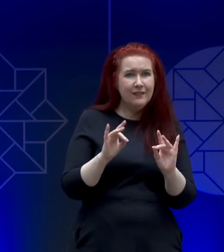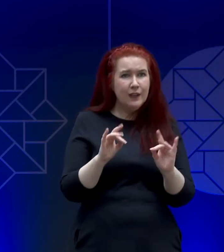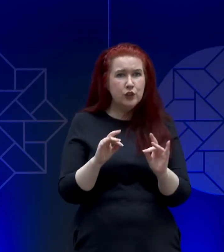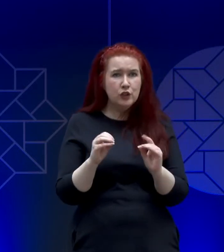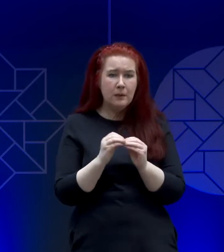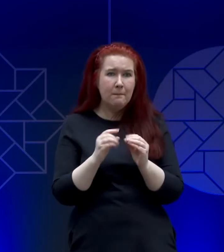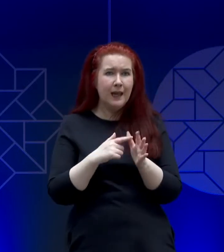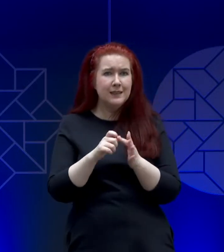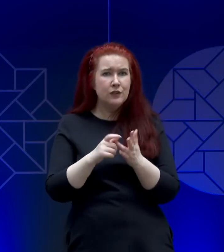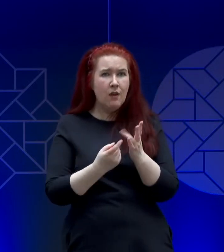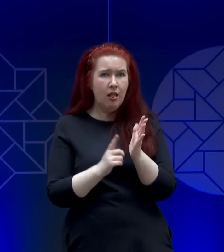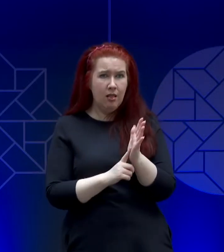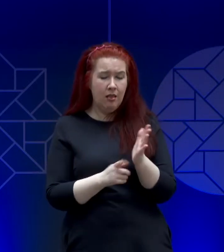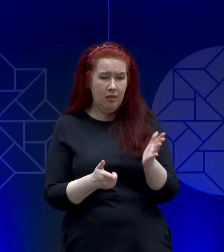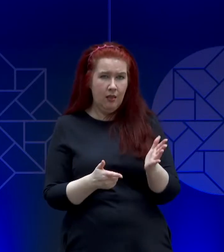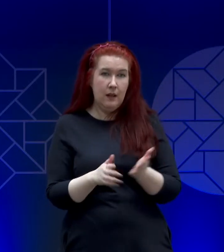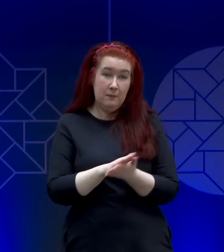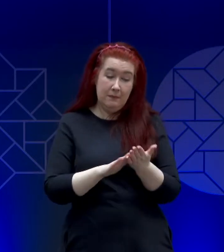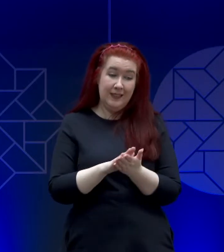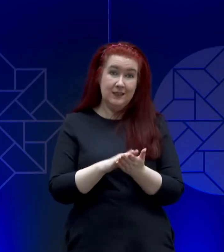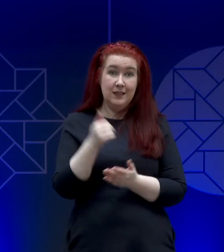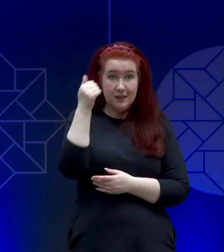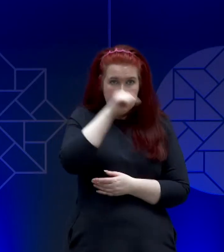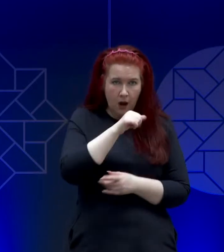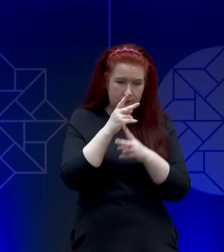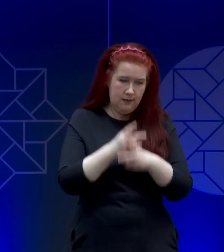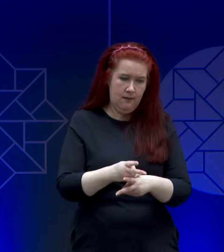infections. Smarter care, better care.